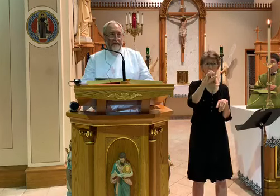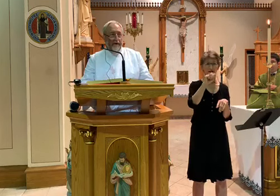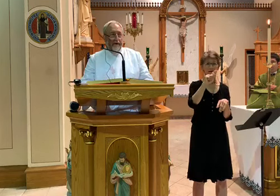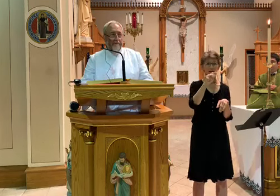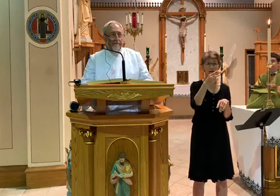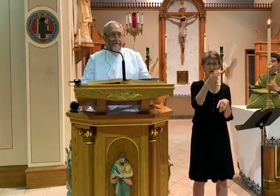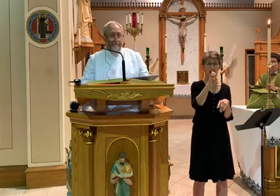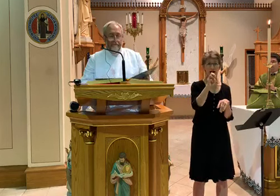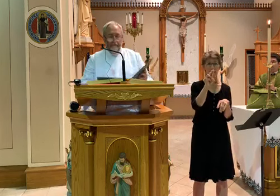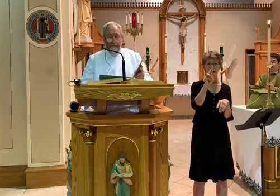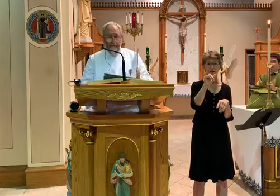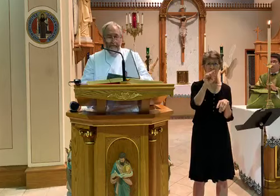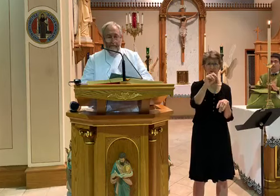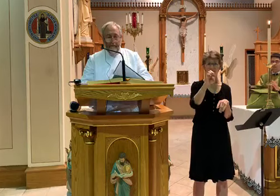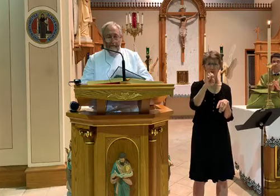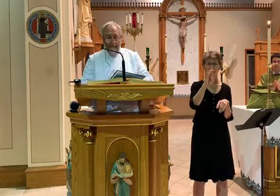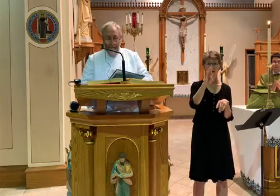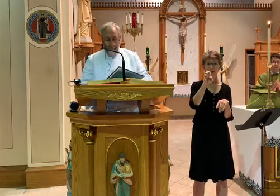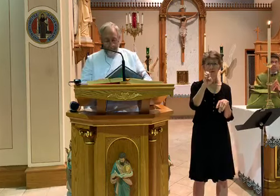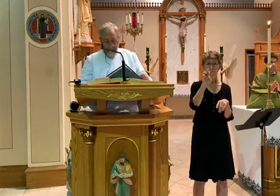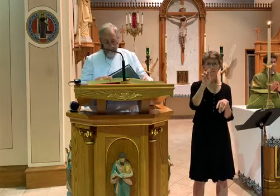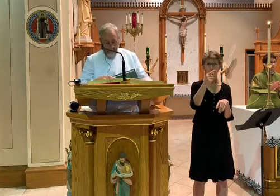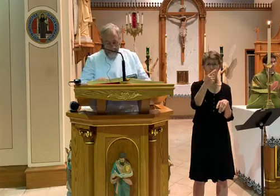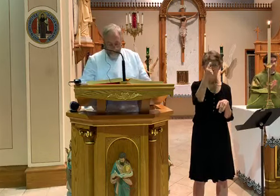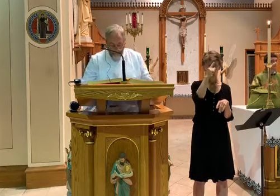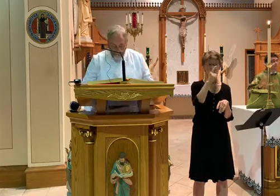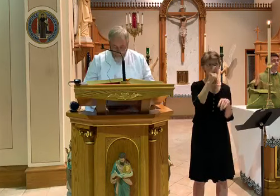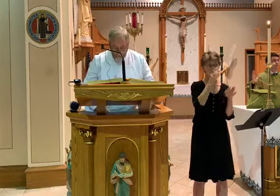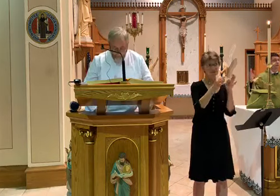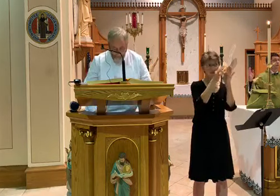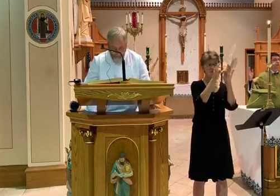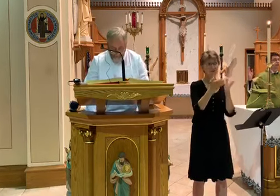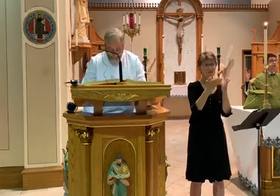pray to the Lord. Lord, hear our prayer.